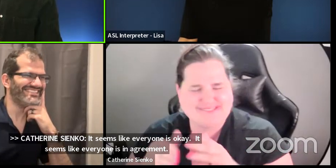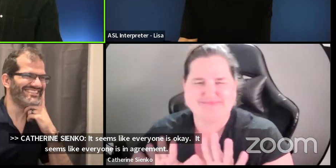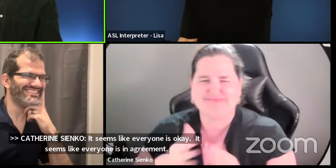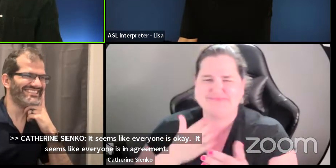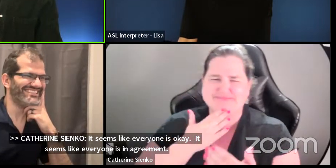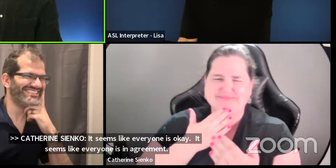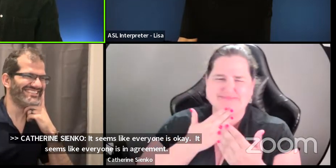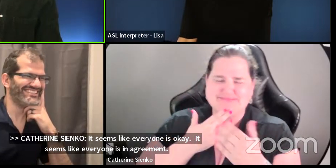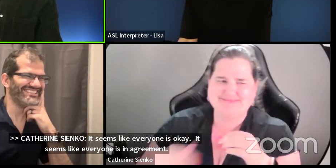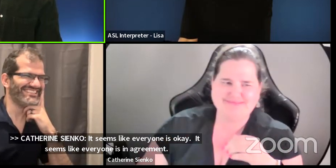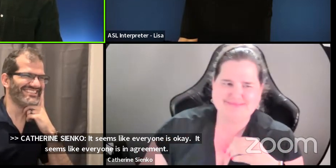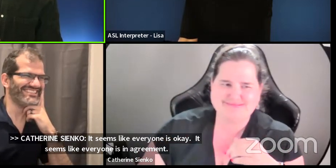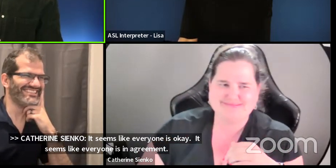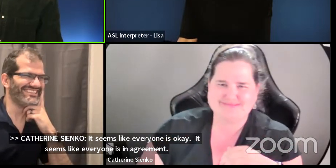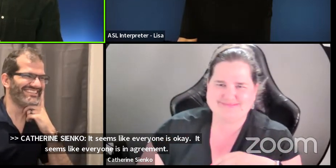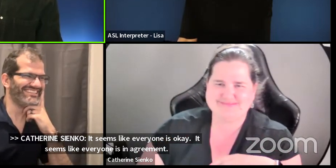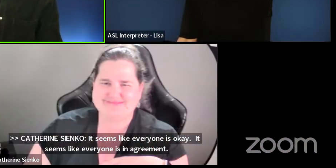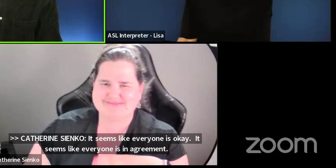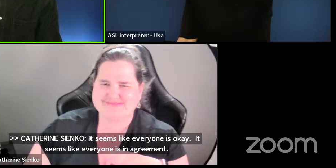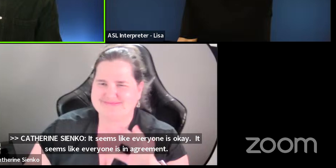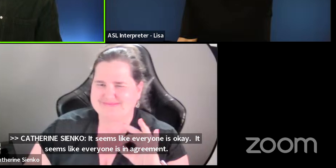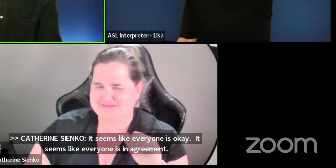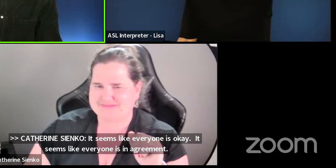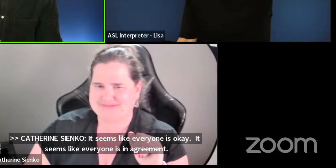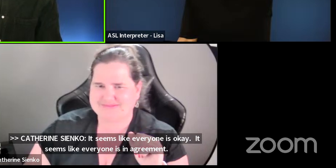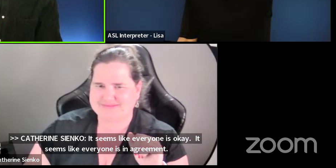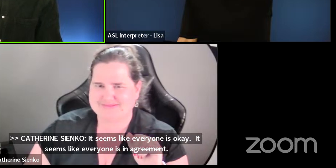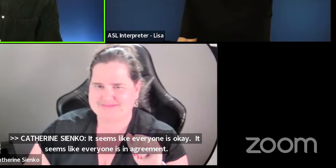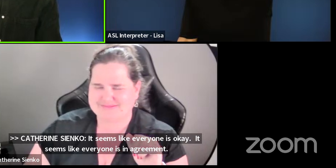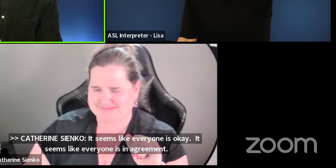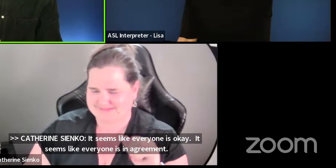Thanks for helping me navigate this unfamiliar territory.